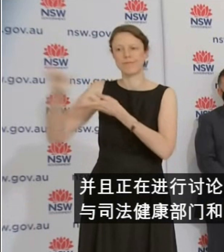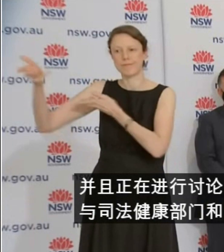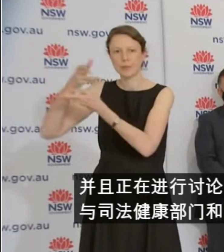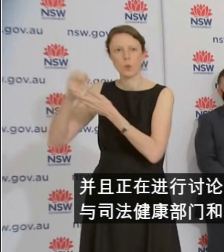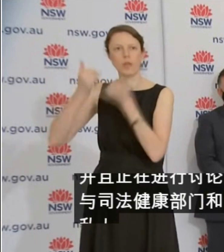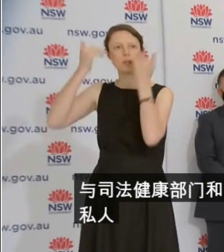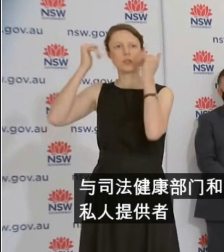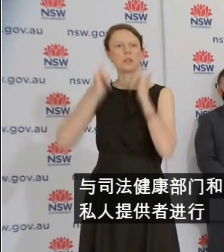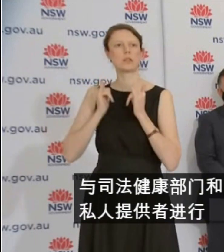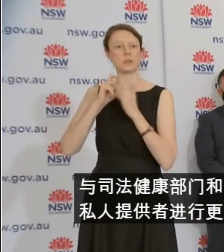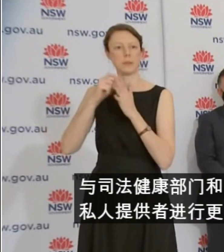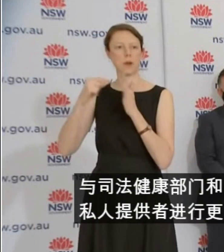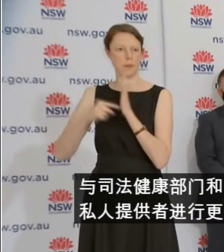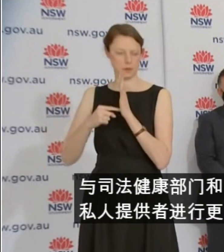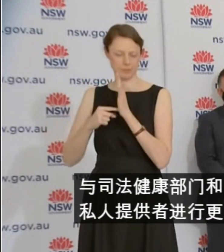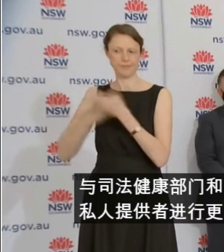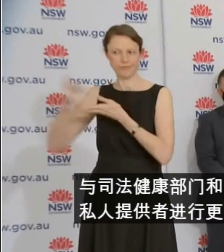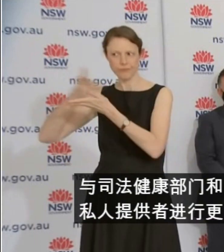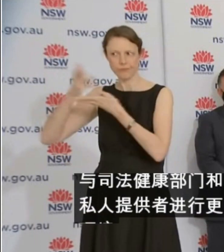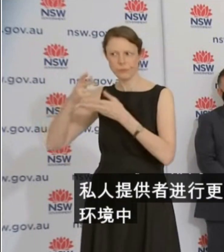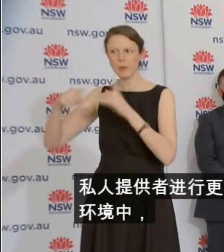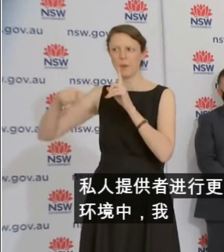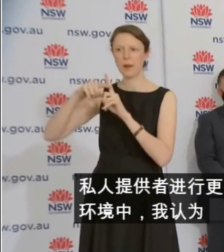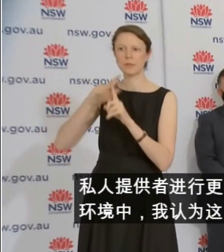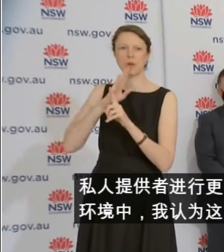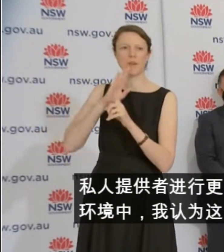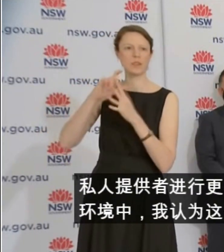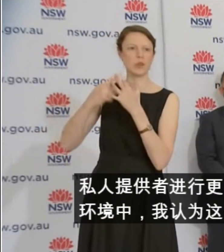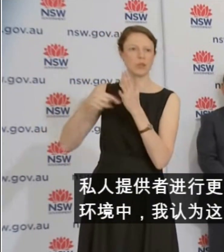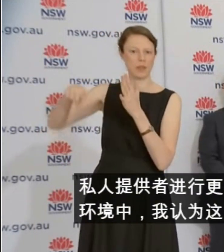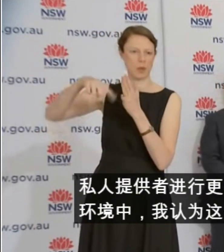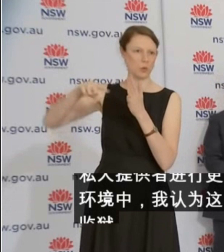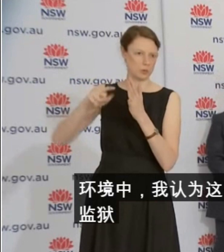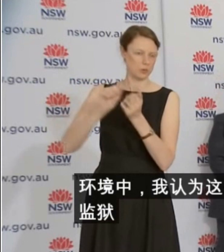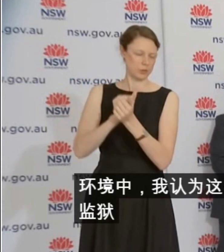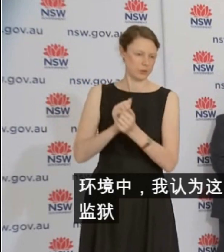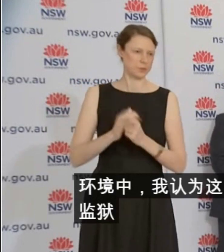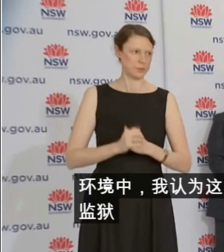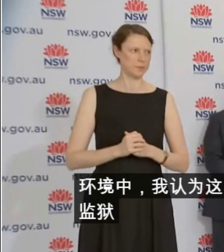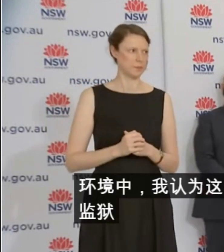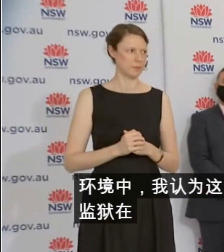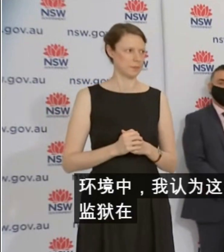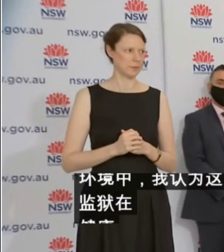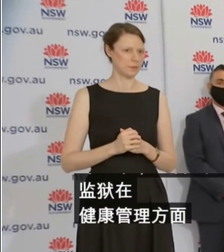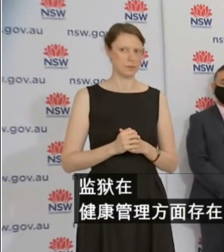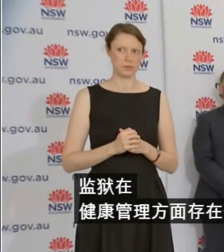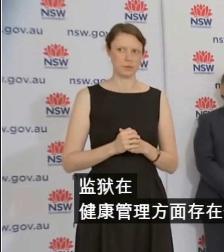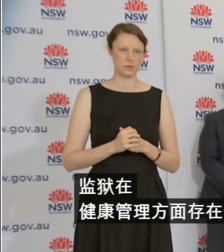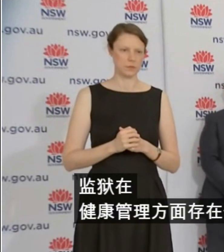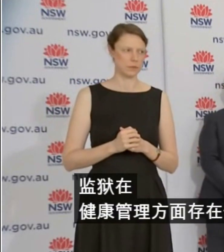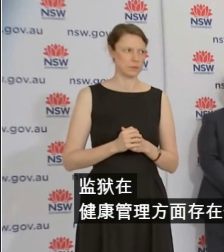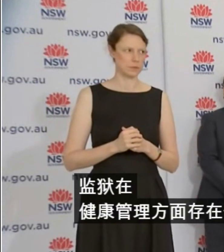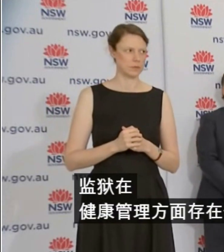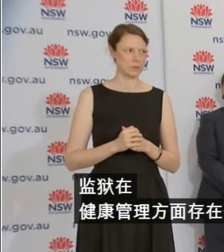Health, and with private providers in the prison settings. Has the fact that it's a privately run prison presented any obstacles in how Health's managing